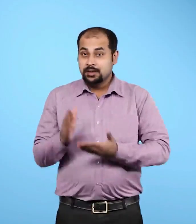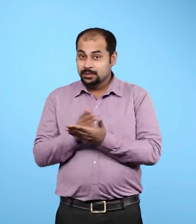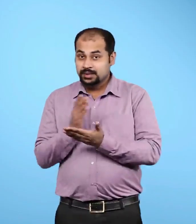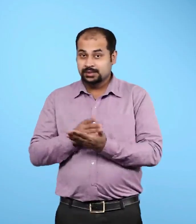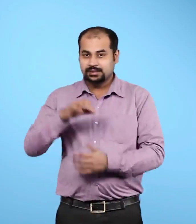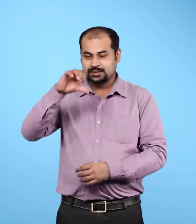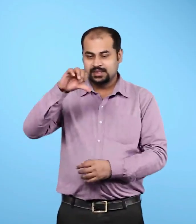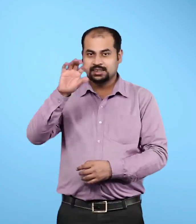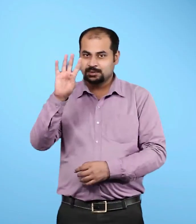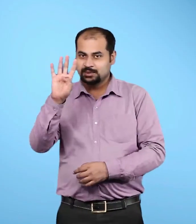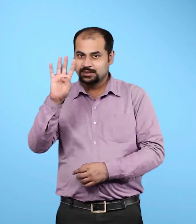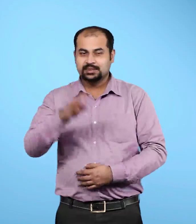Page 94.